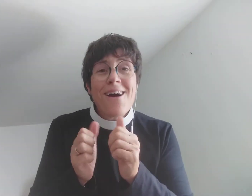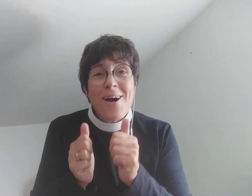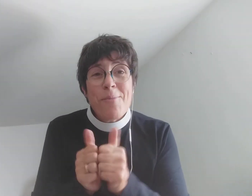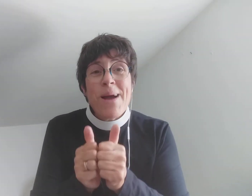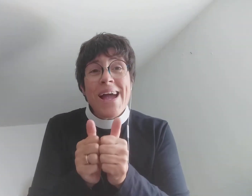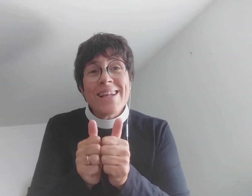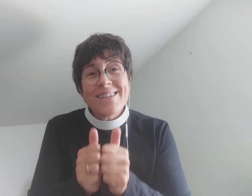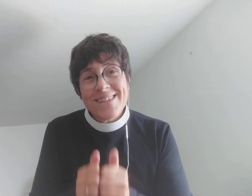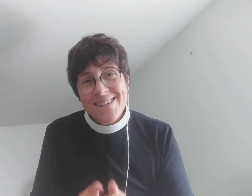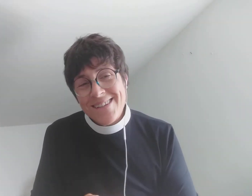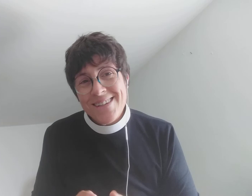Amen.